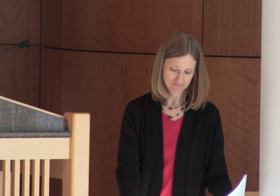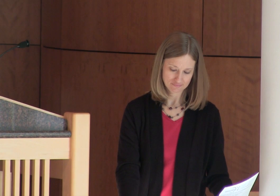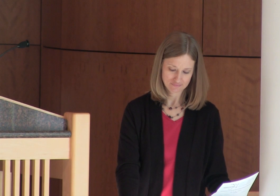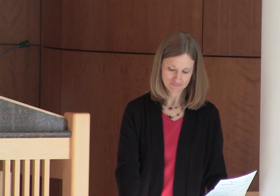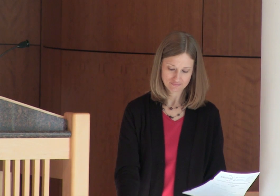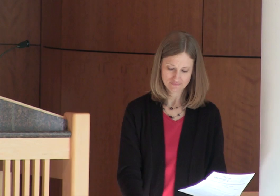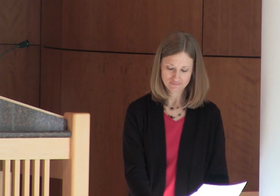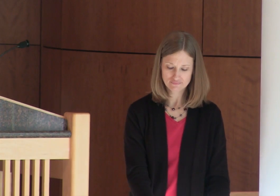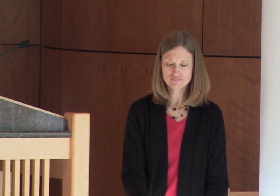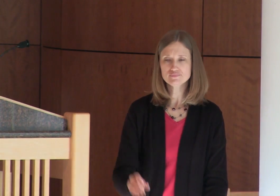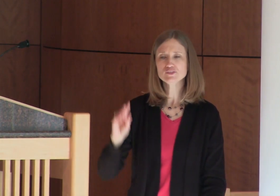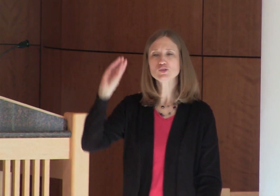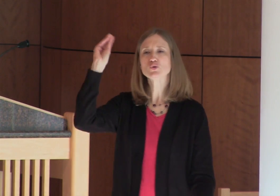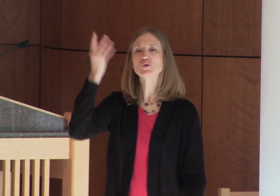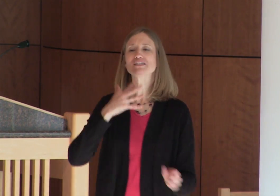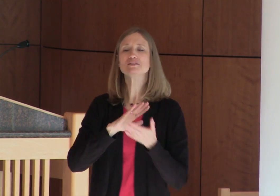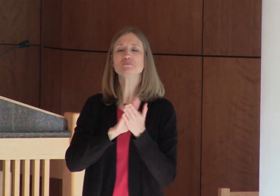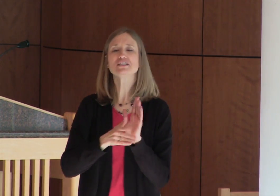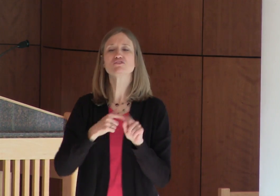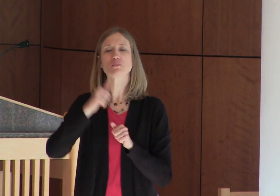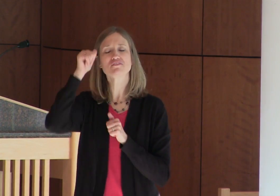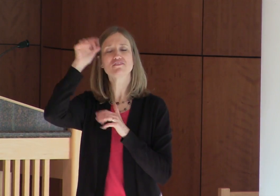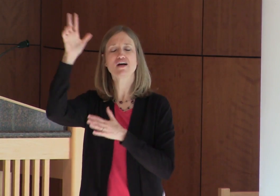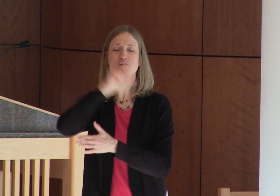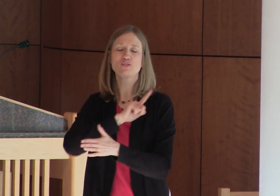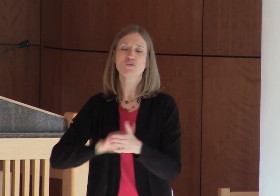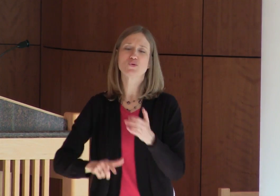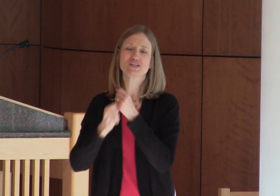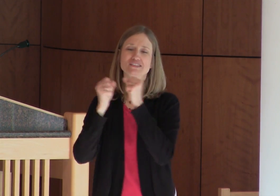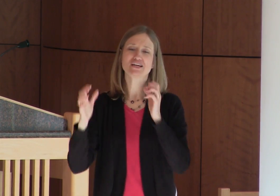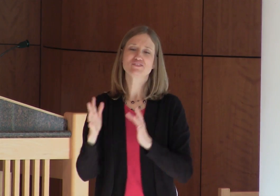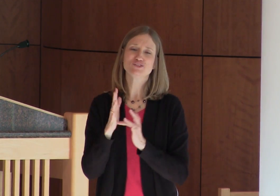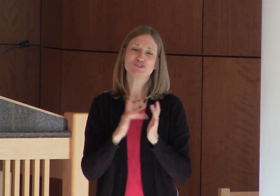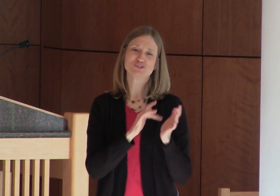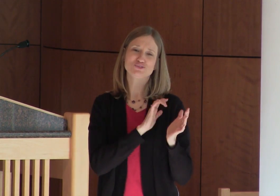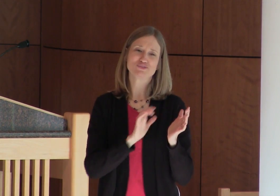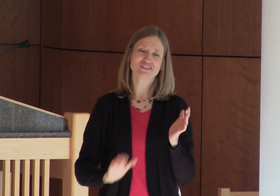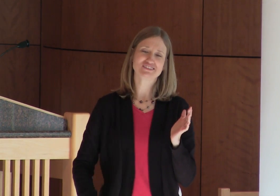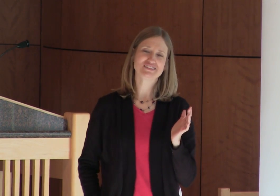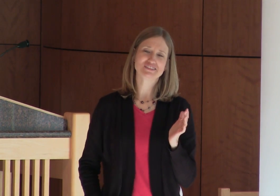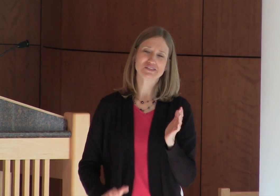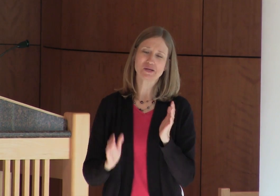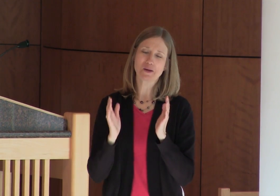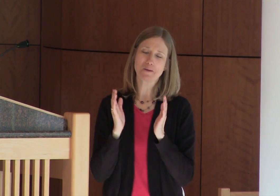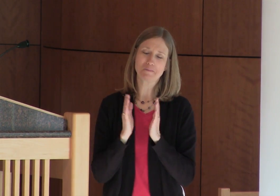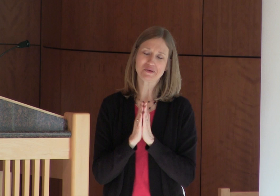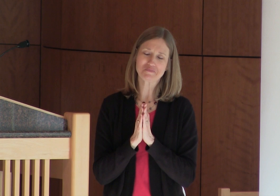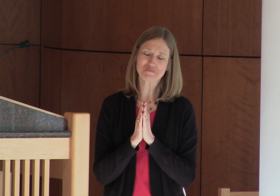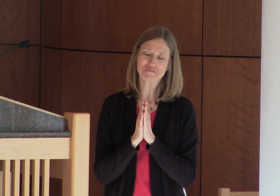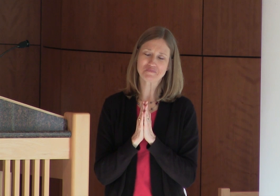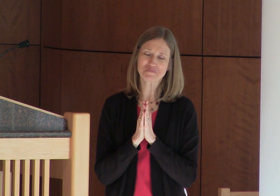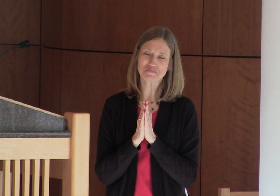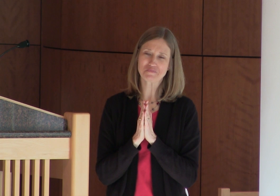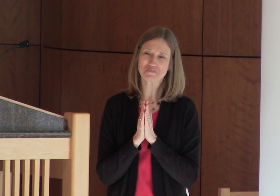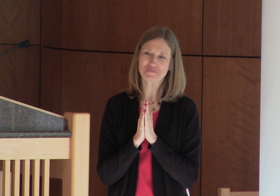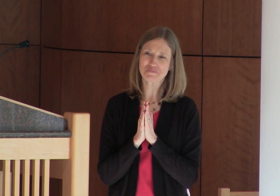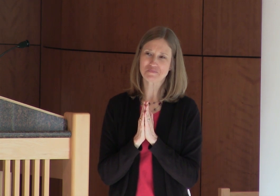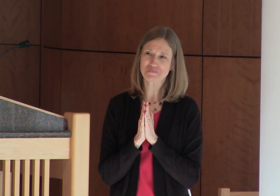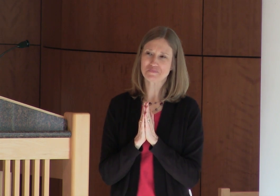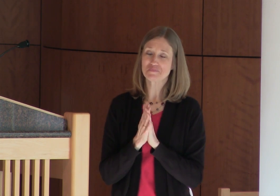Grace you in peace from God our Father and from our Lord and Savior Jesus the Christ. Amen. I remember growing